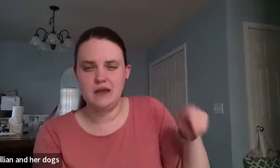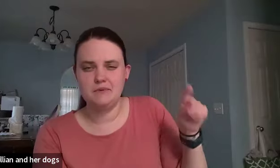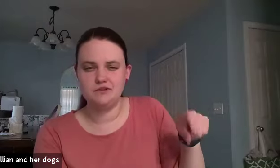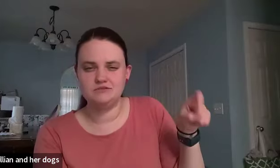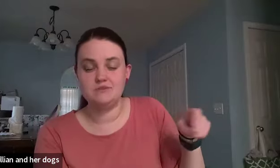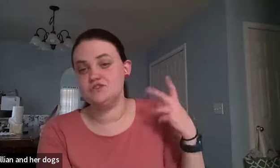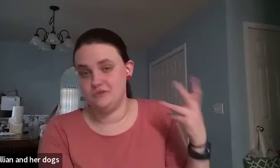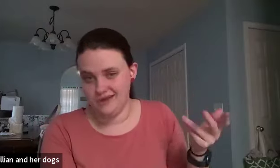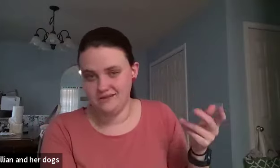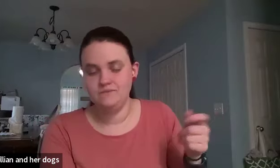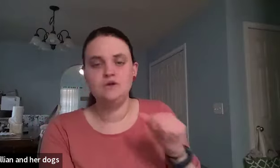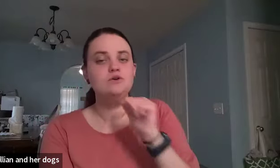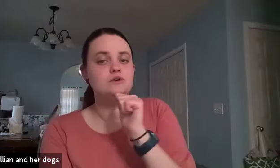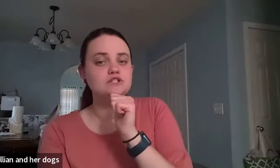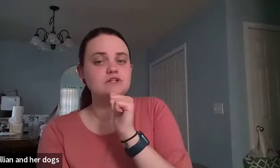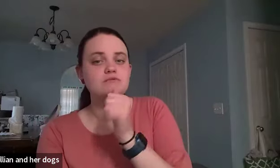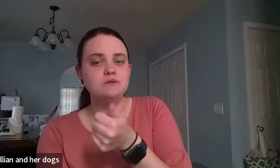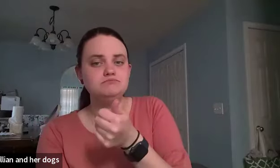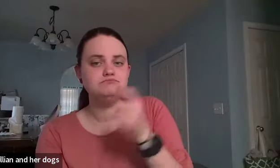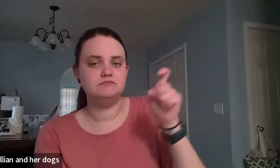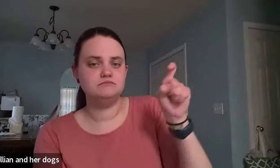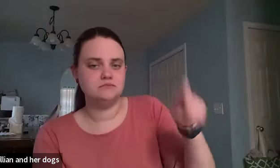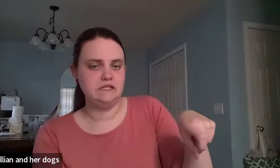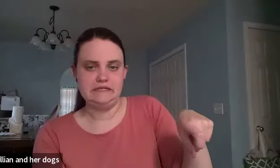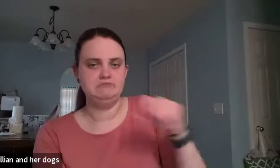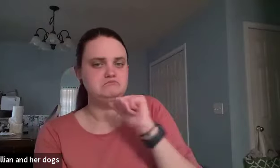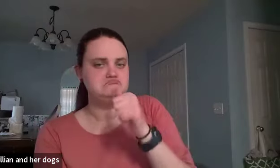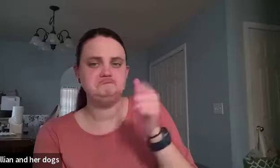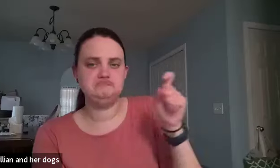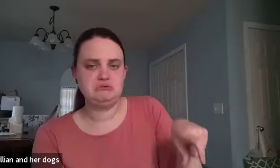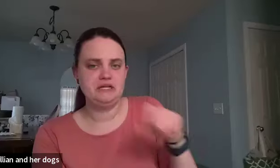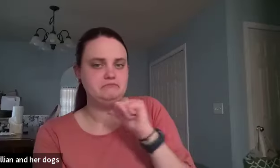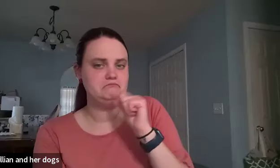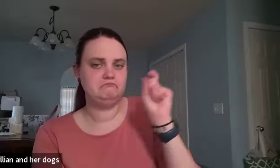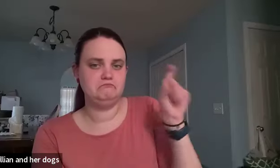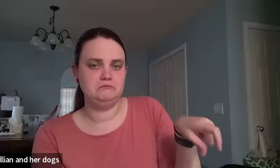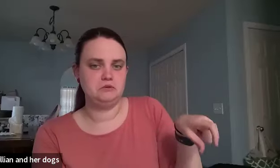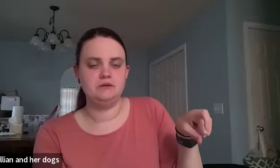tap it multiple times. You can just go floop, need, don't need.